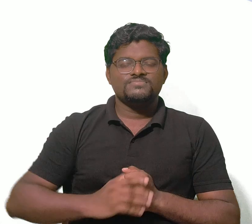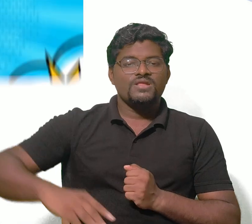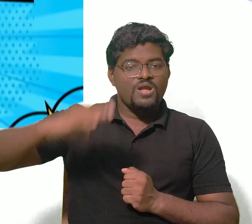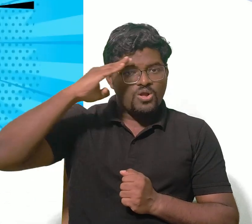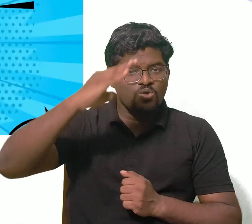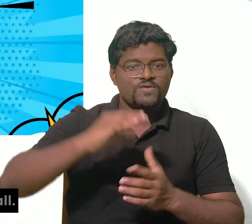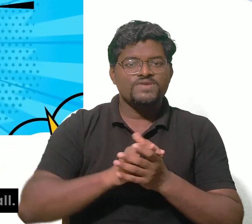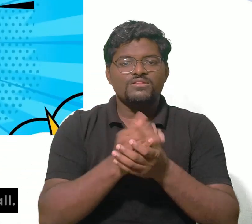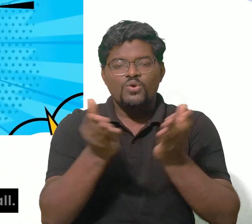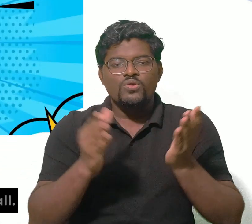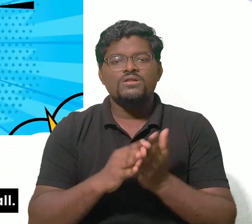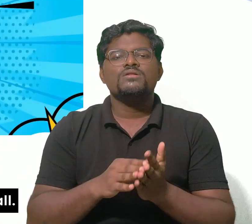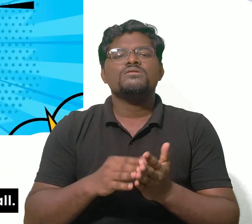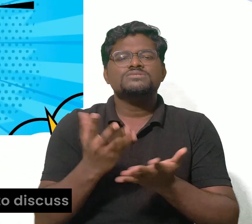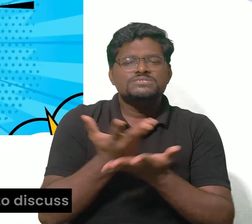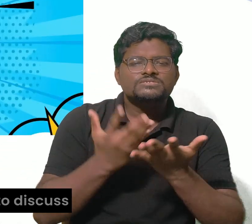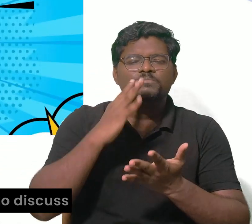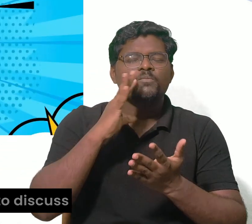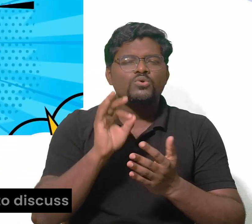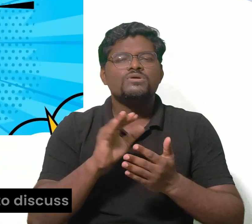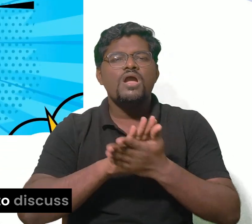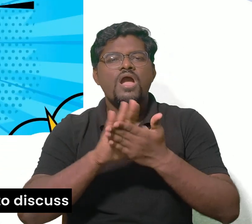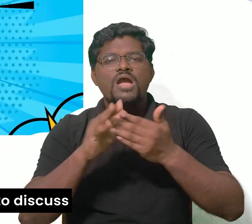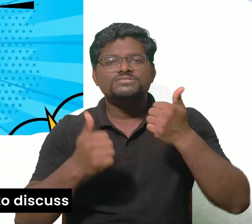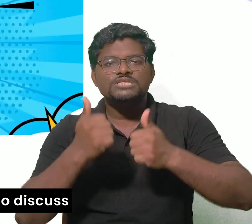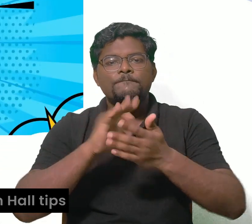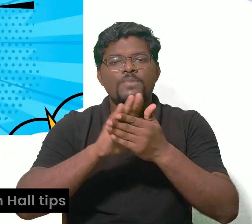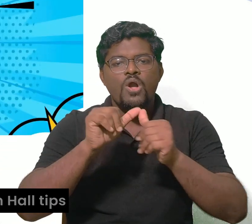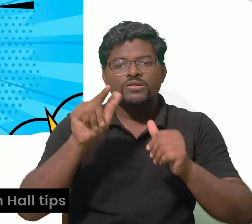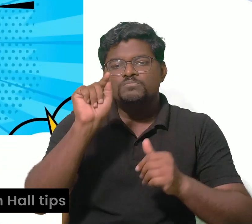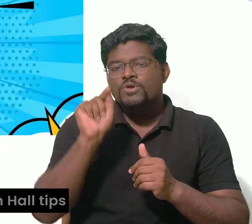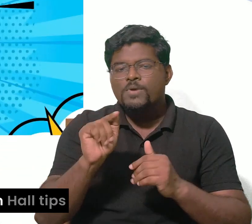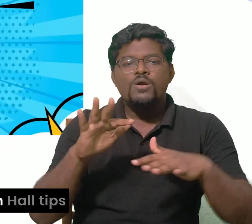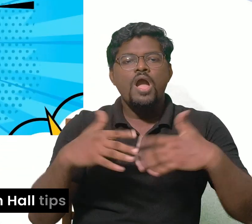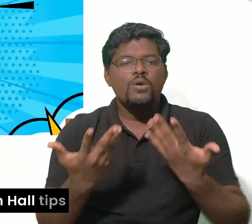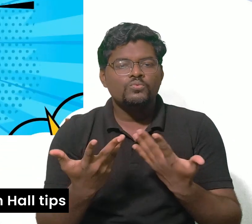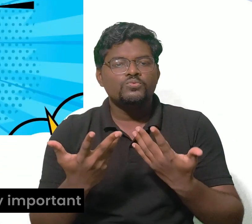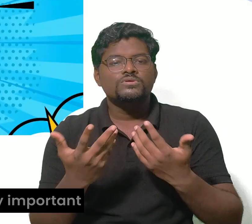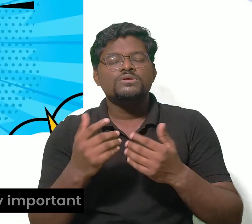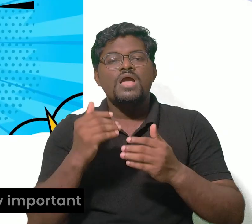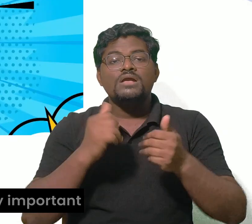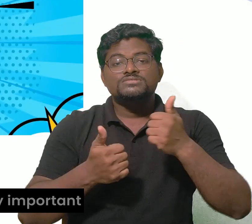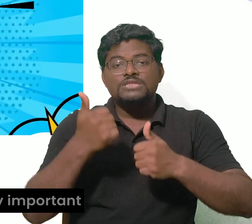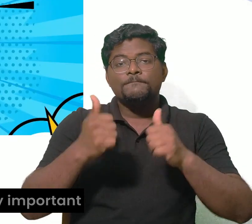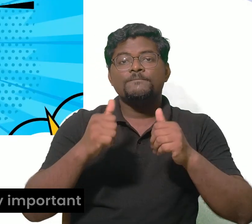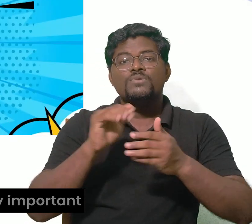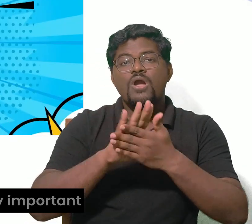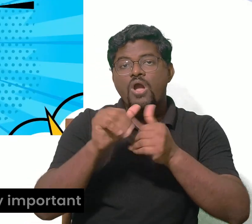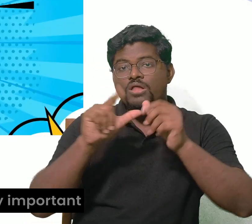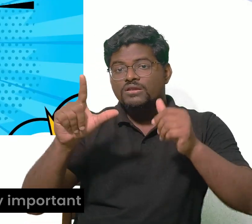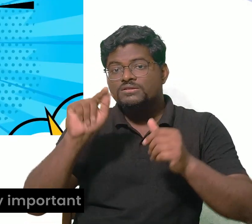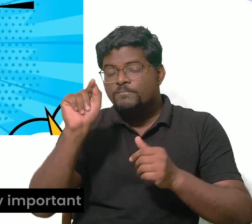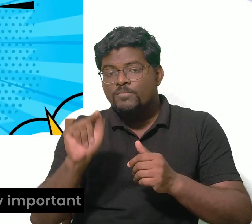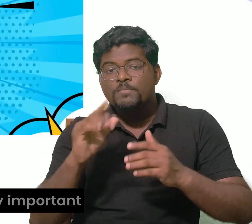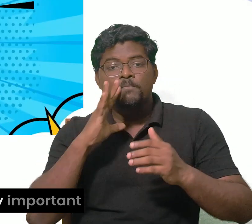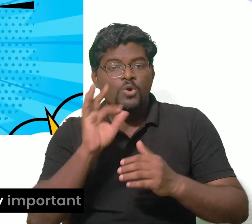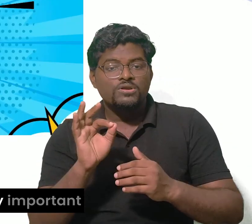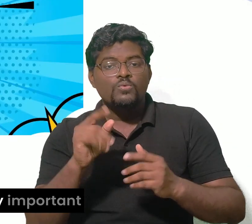Hi friends, good day to all. Today we are going to discuss exam hall tips because exam hall tips is